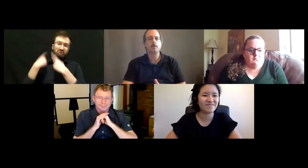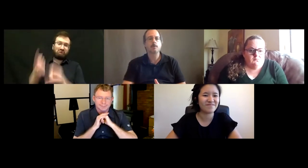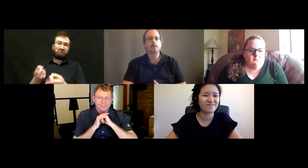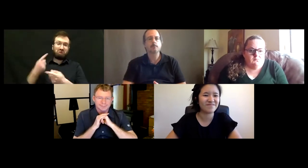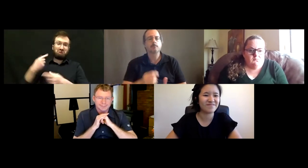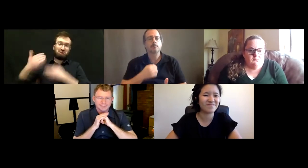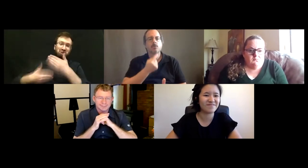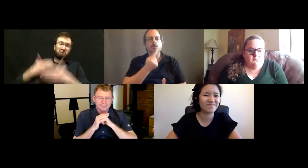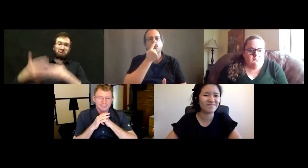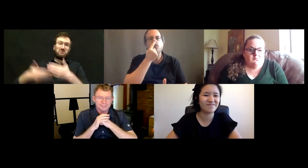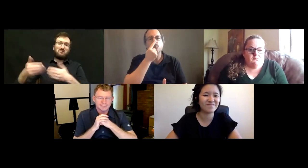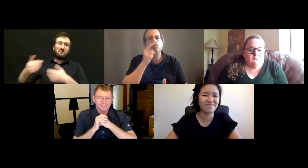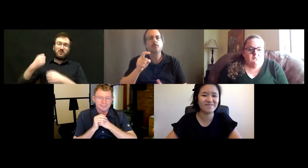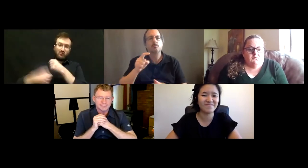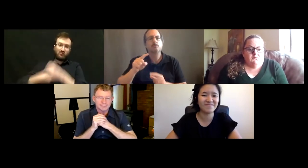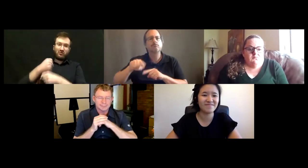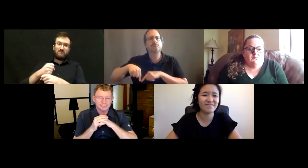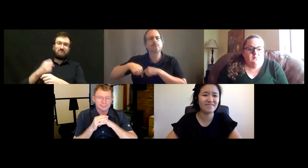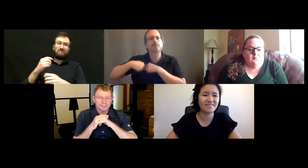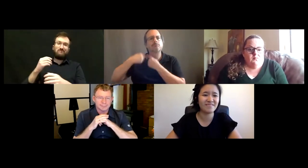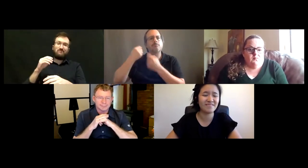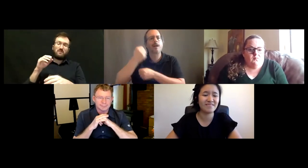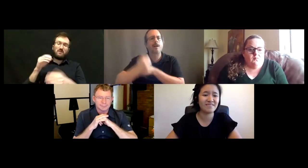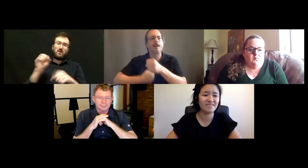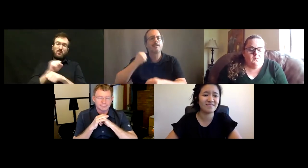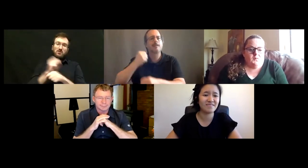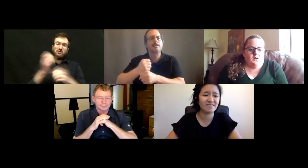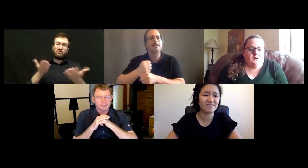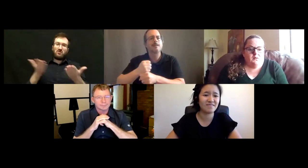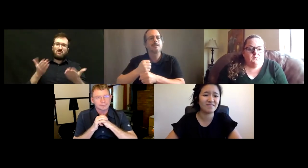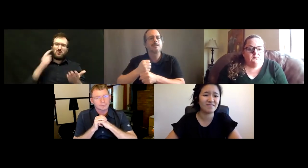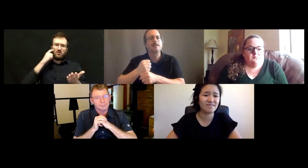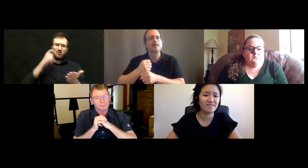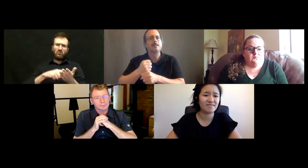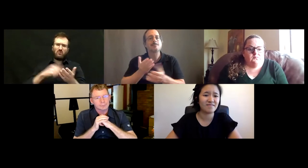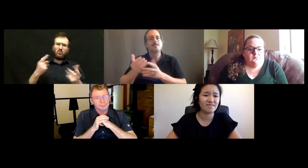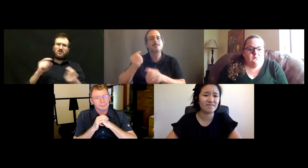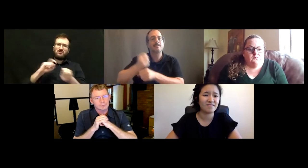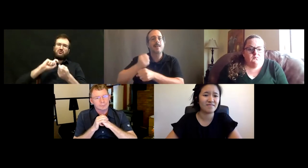Yeah, I absolutely agree. So on to the next question.